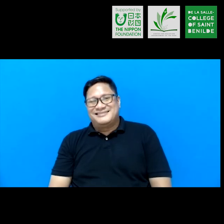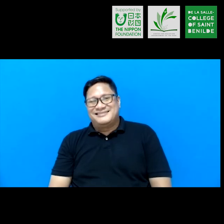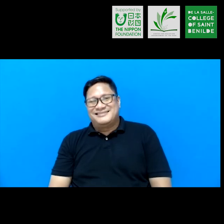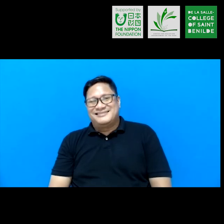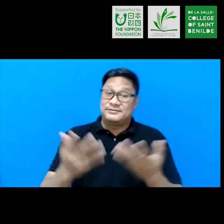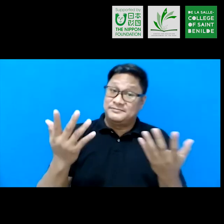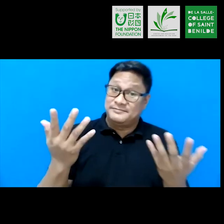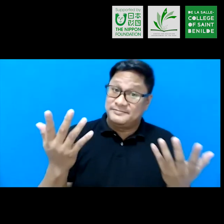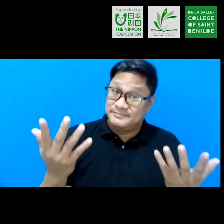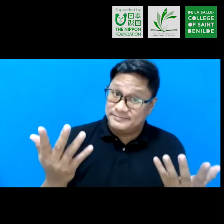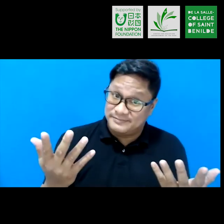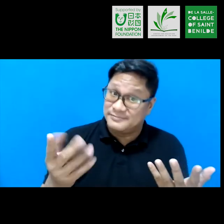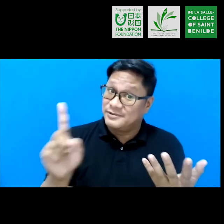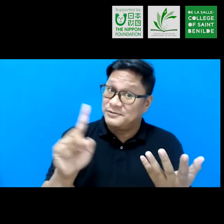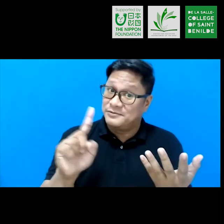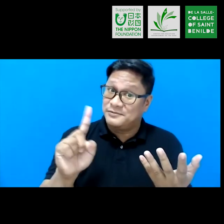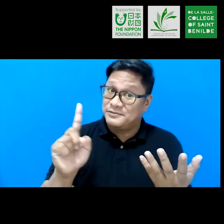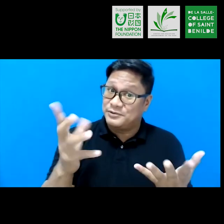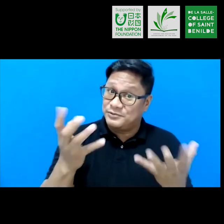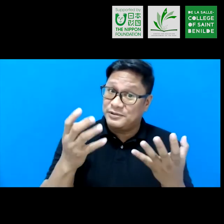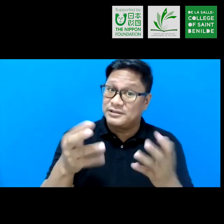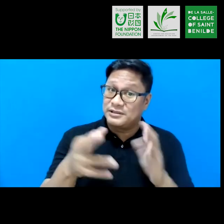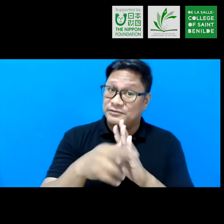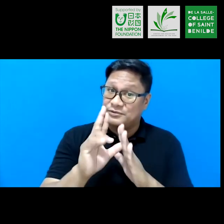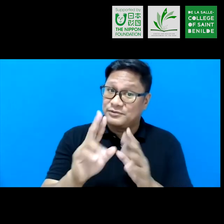So how do you want to do the review?